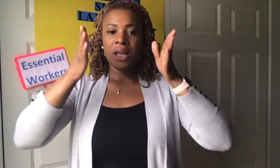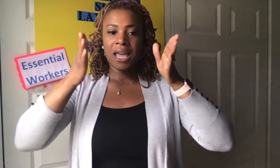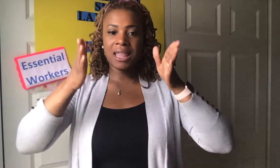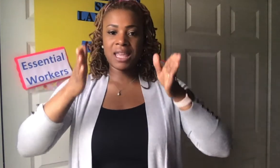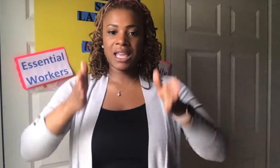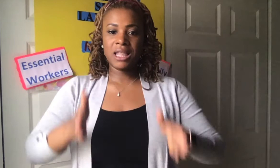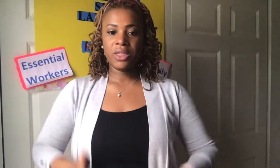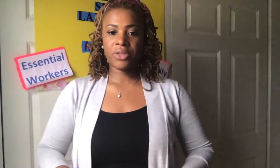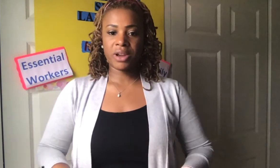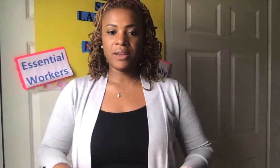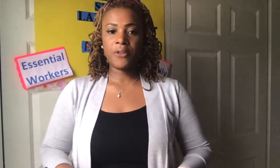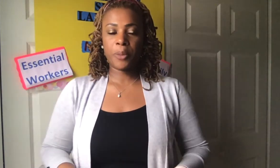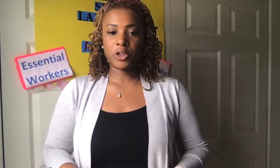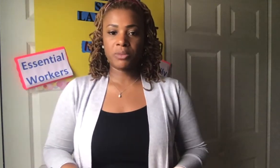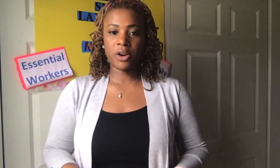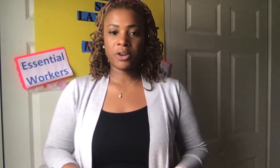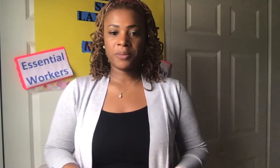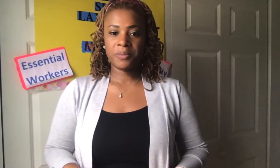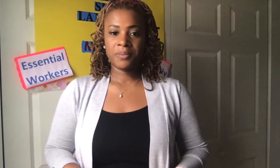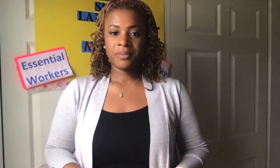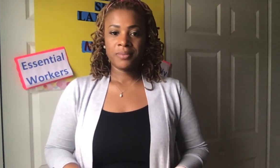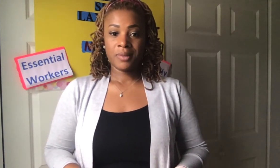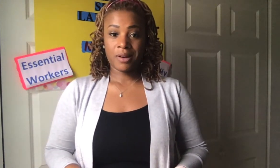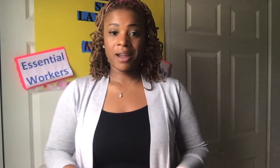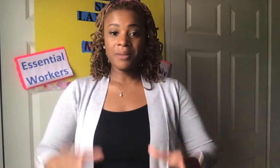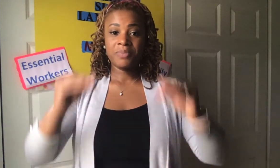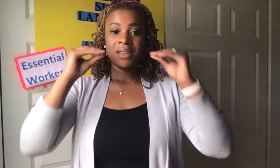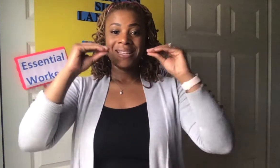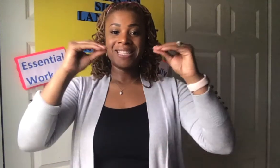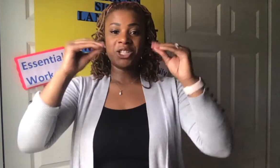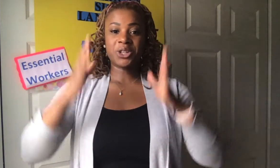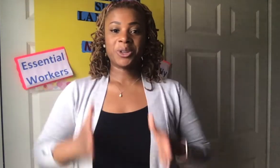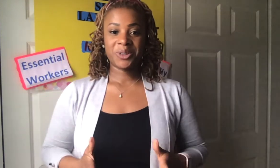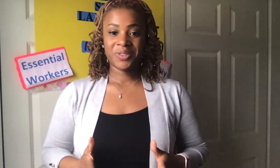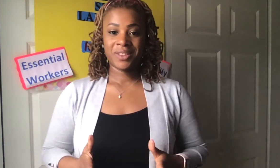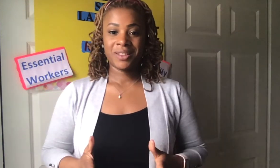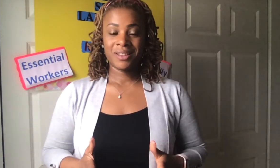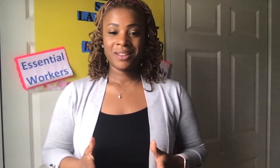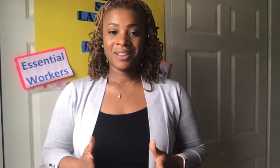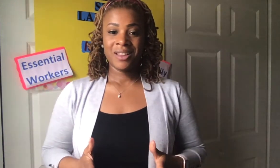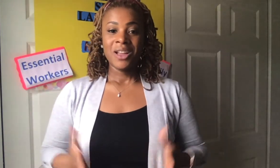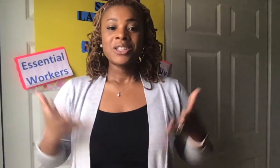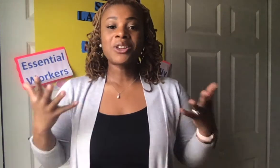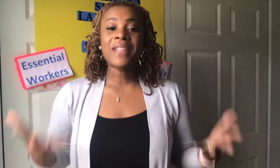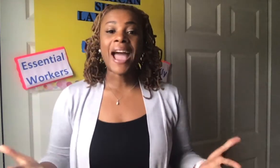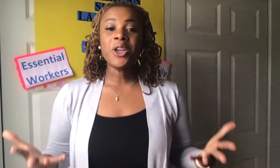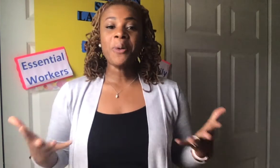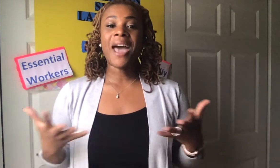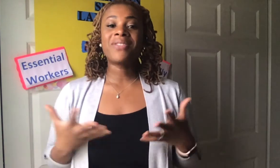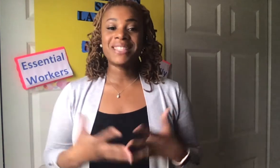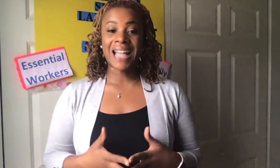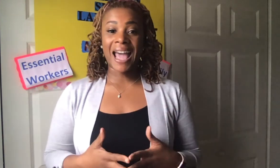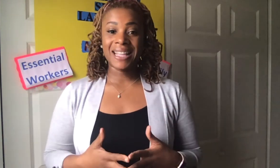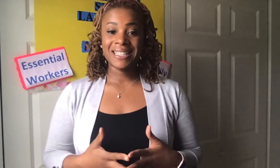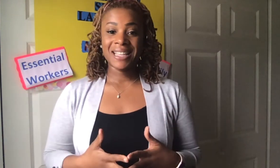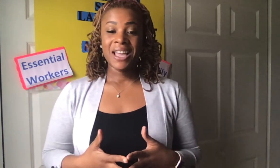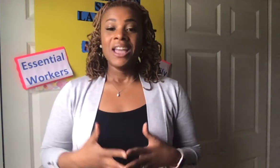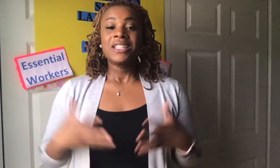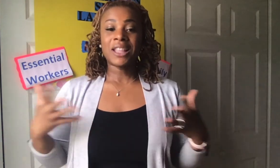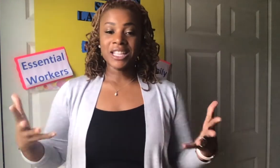and then 3 for person marker. All right? Teacher. So now you have the signs. So let's go